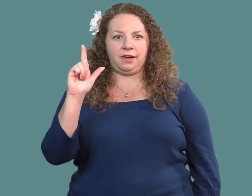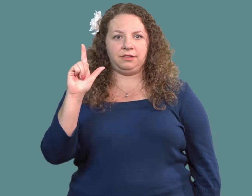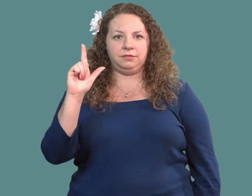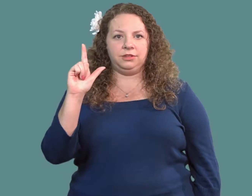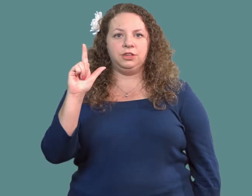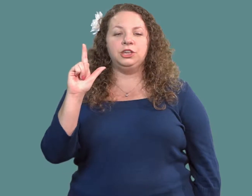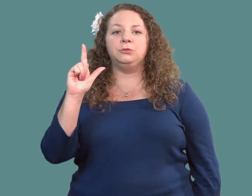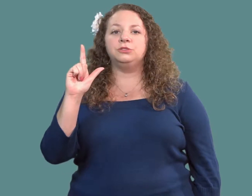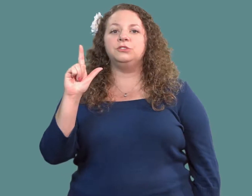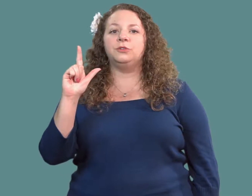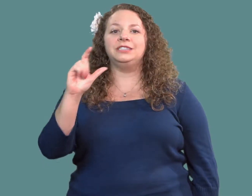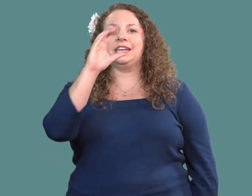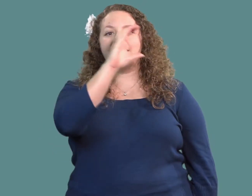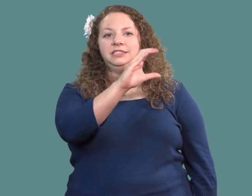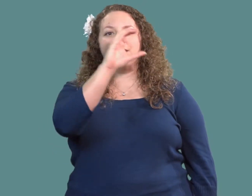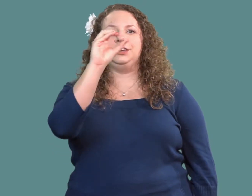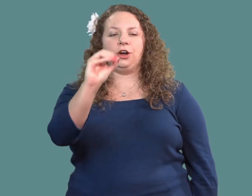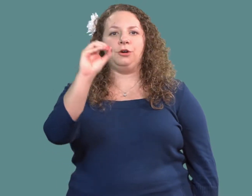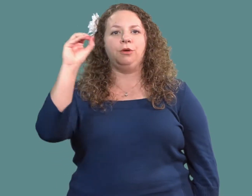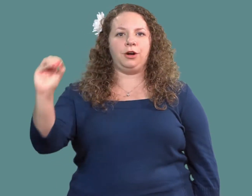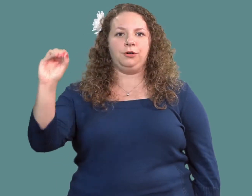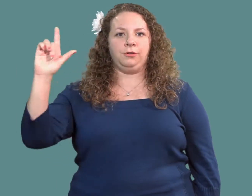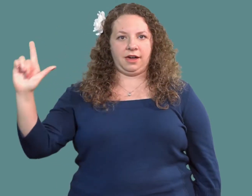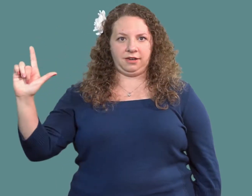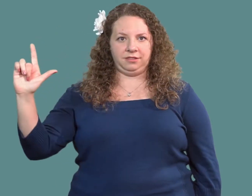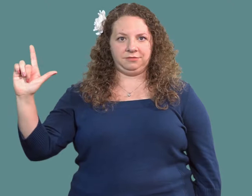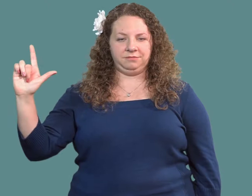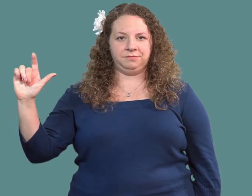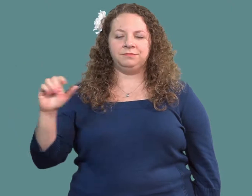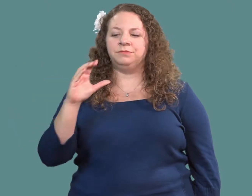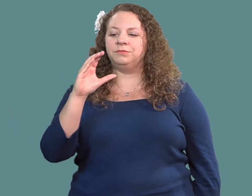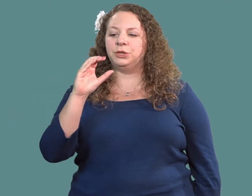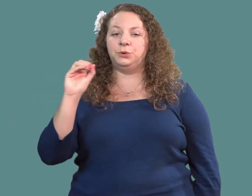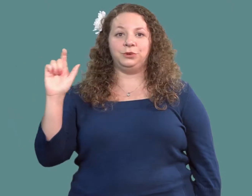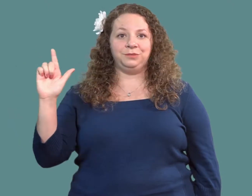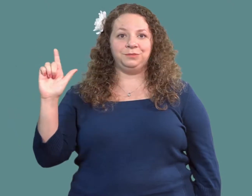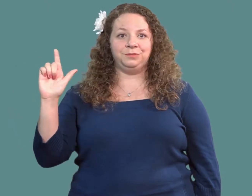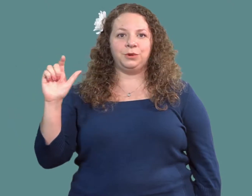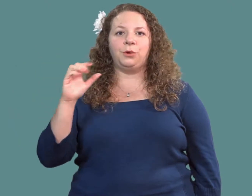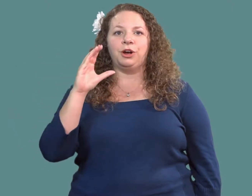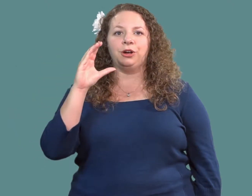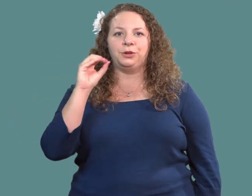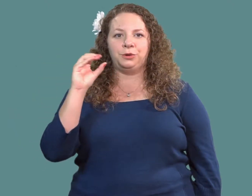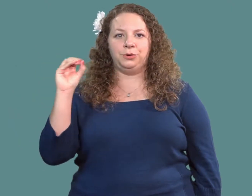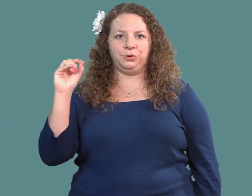C-O-O-L. You want to avoid signing C-O-O-L. Cool or cool?